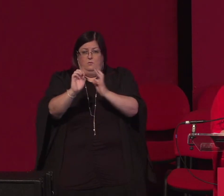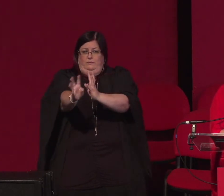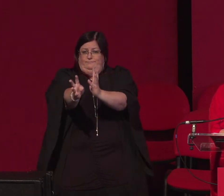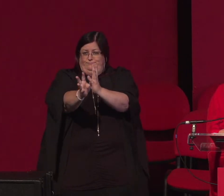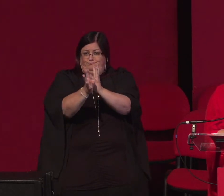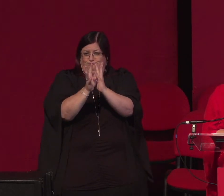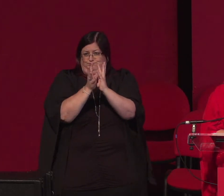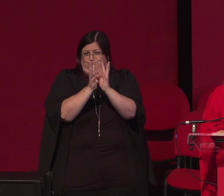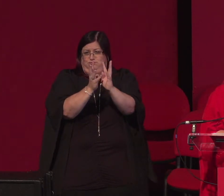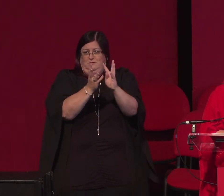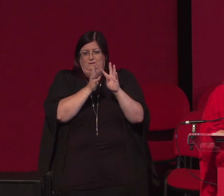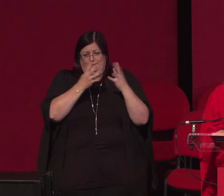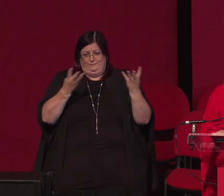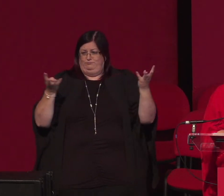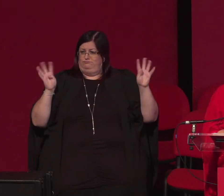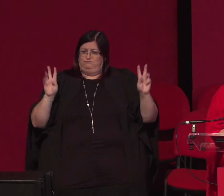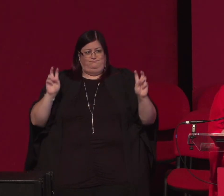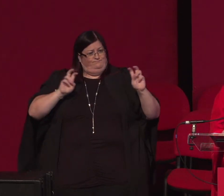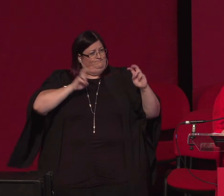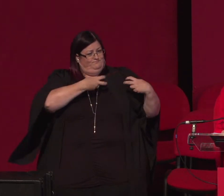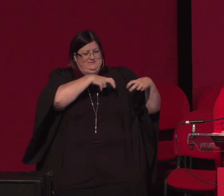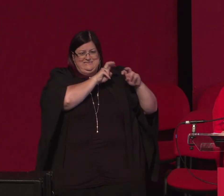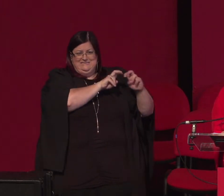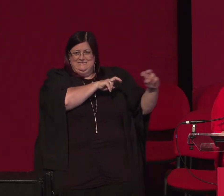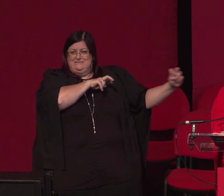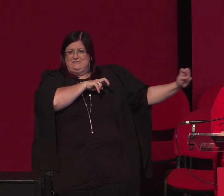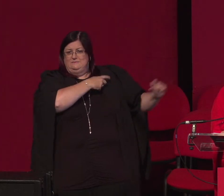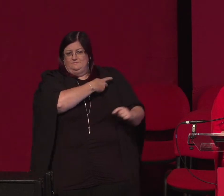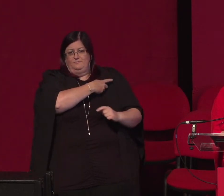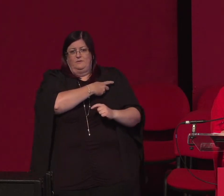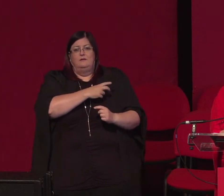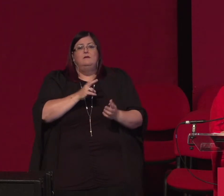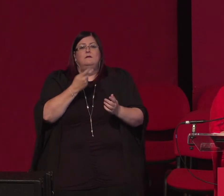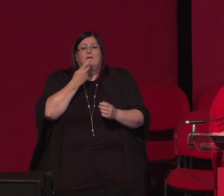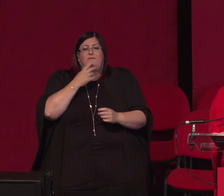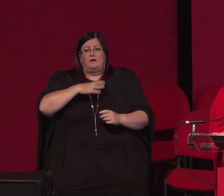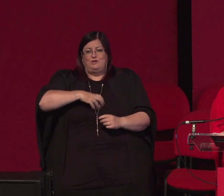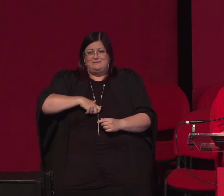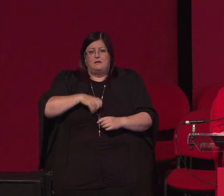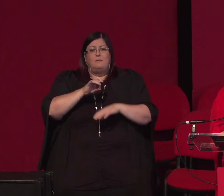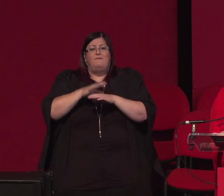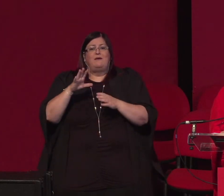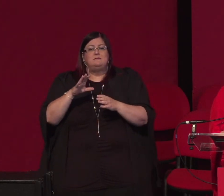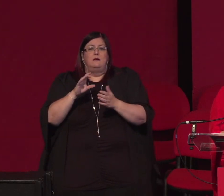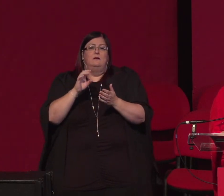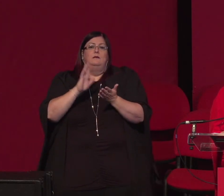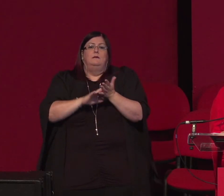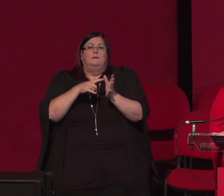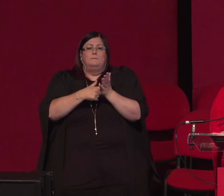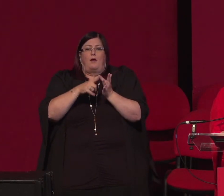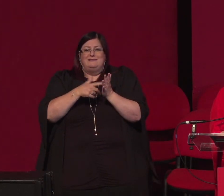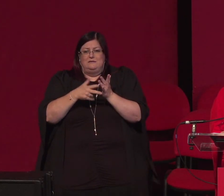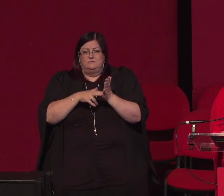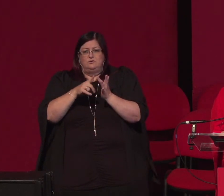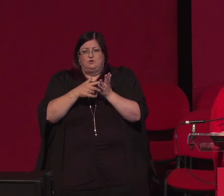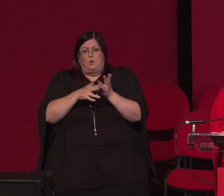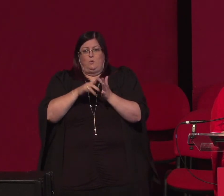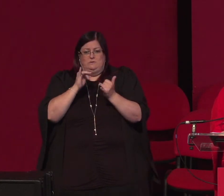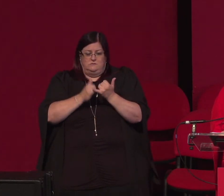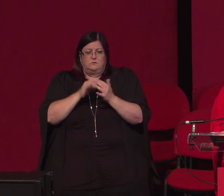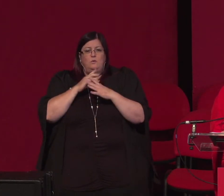aisle onto the seats behind me. The Vice-Chancellor, Professor Martin Jones, will then make a short